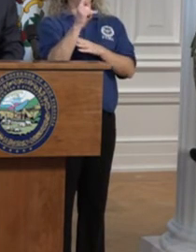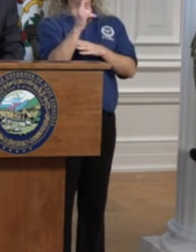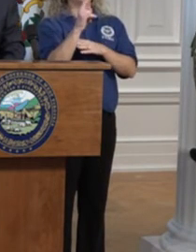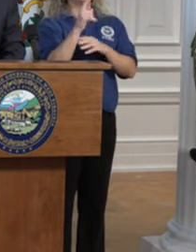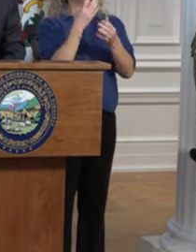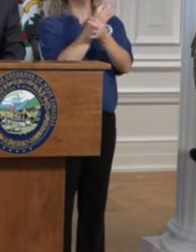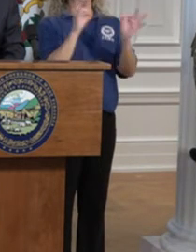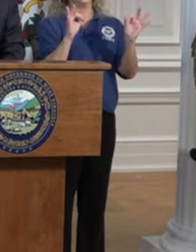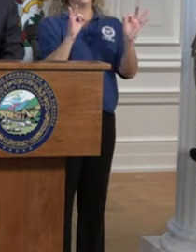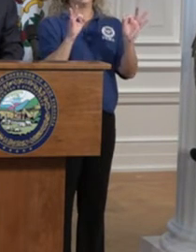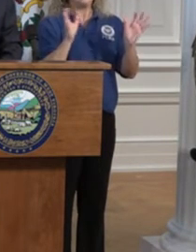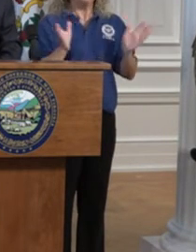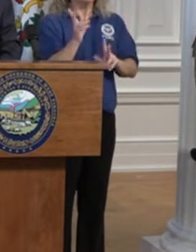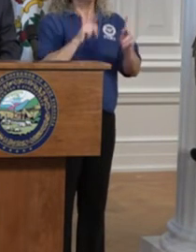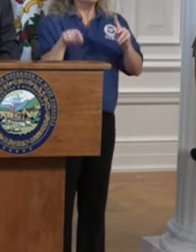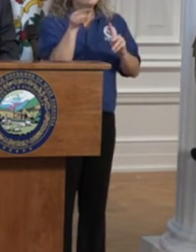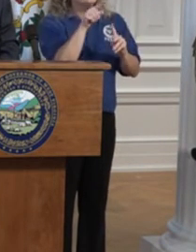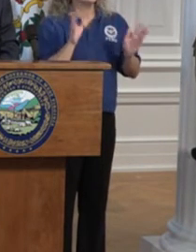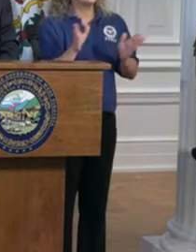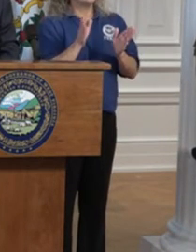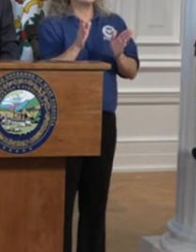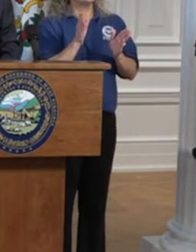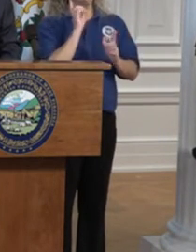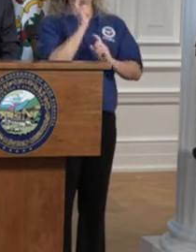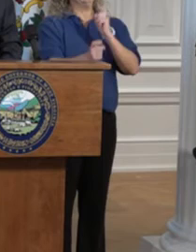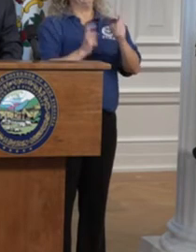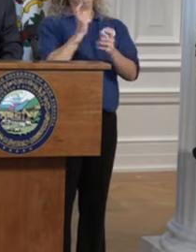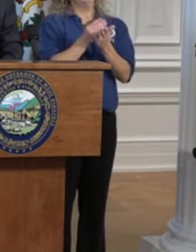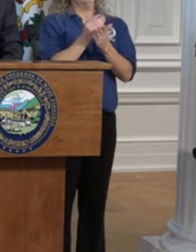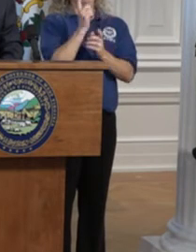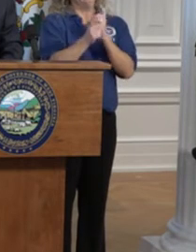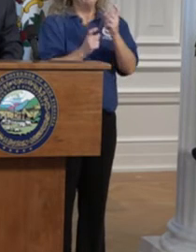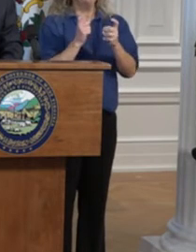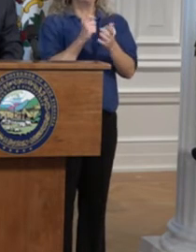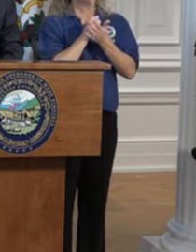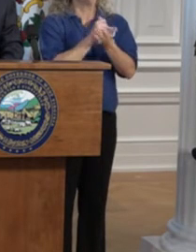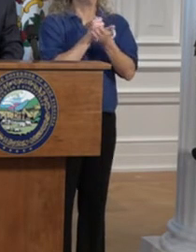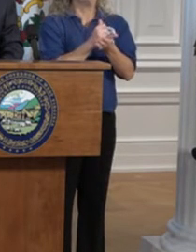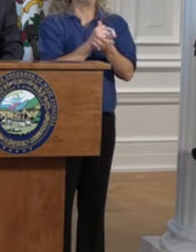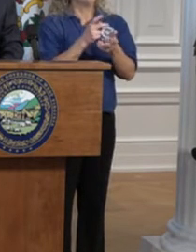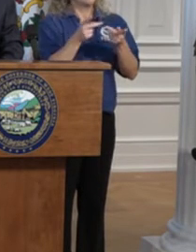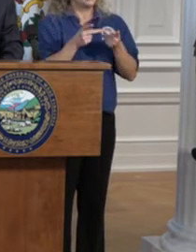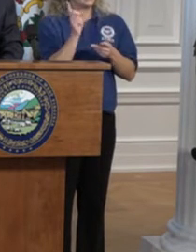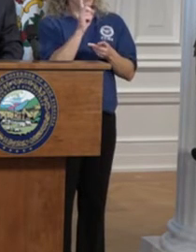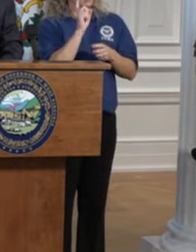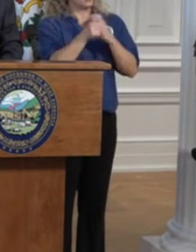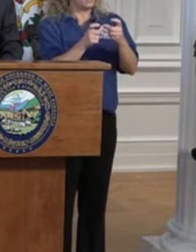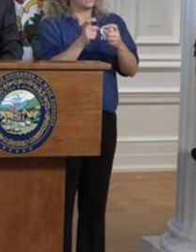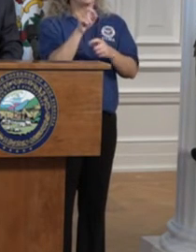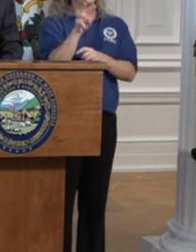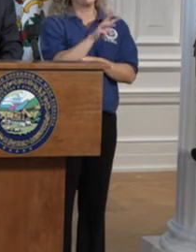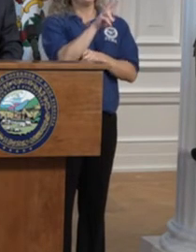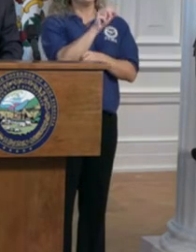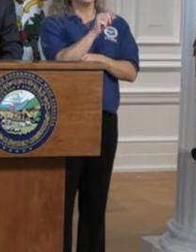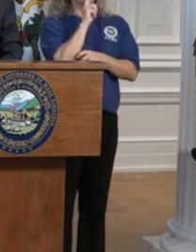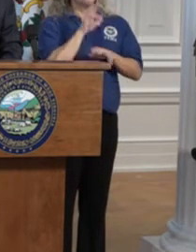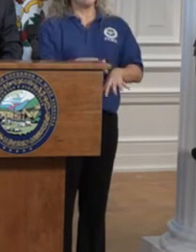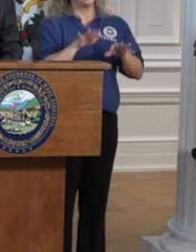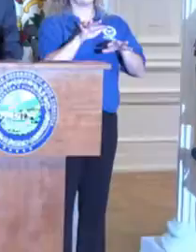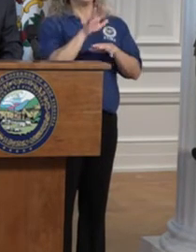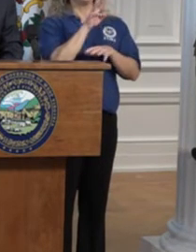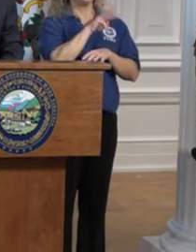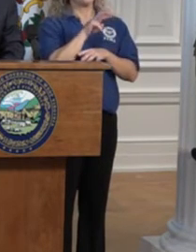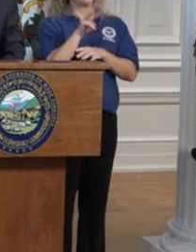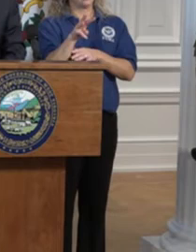We encourage people to continue these generous actions, and one place you can do that is at the West Virginia Flood